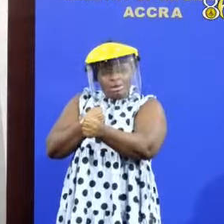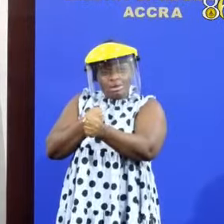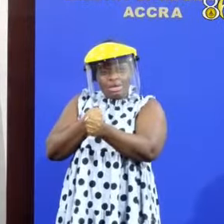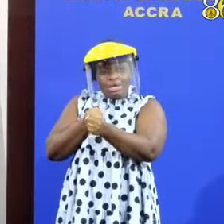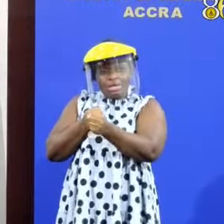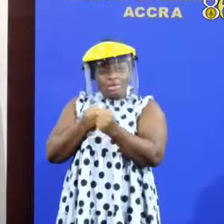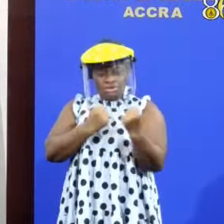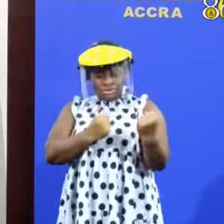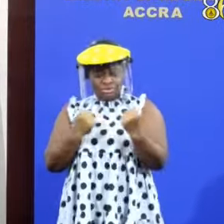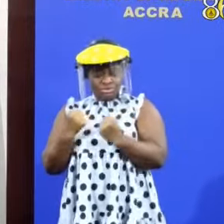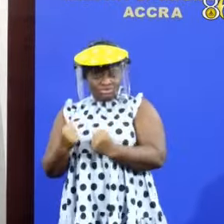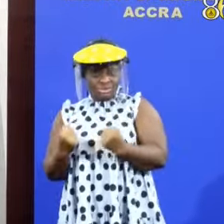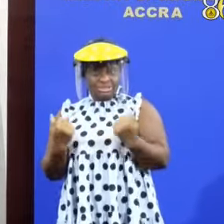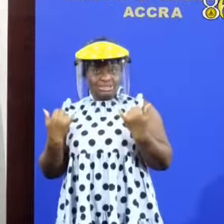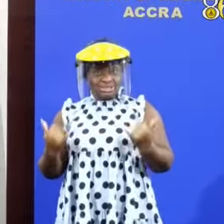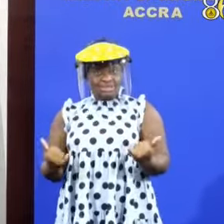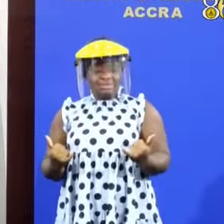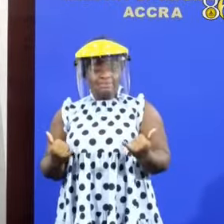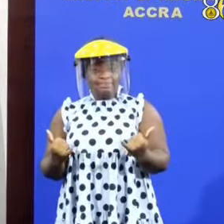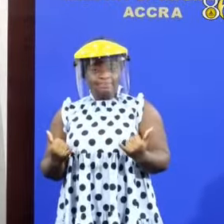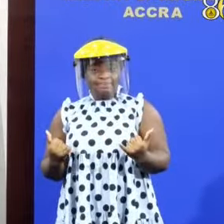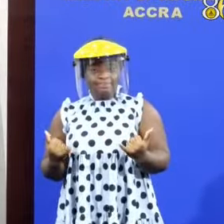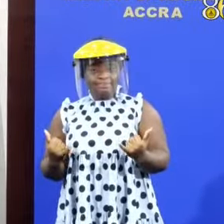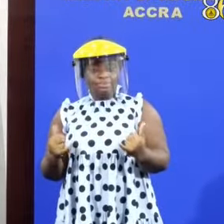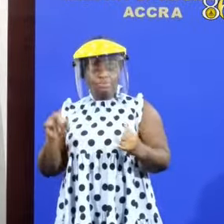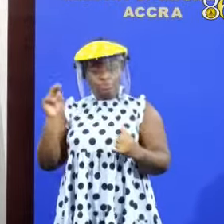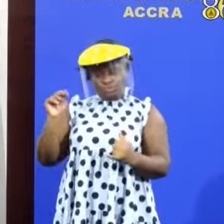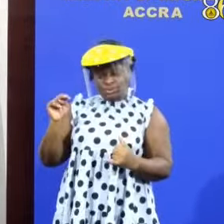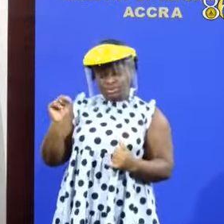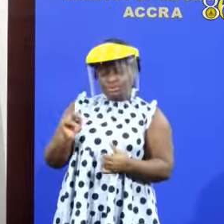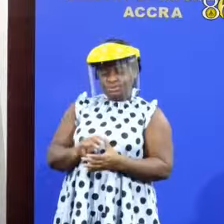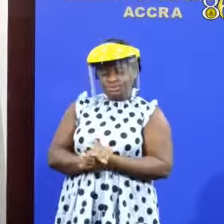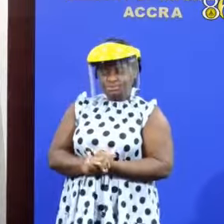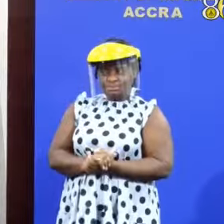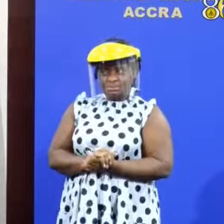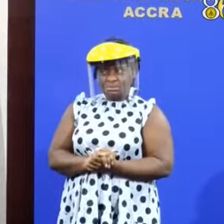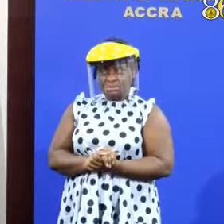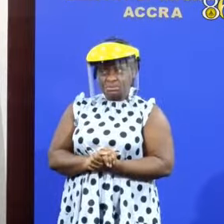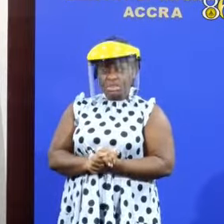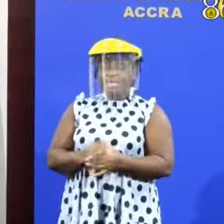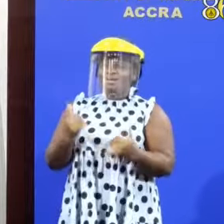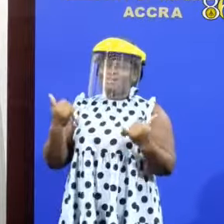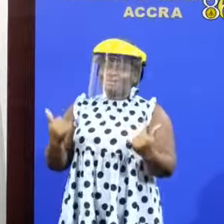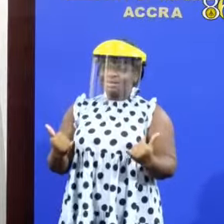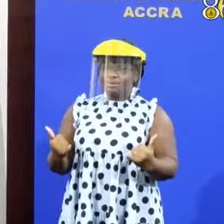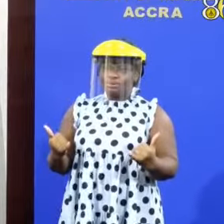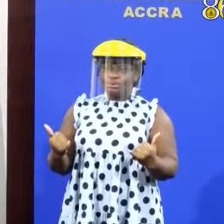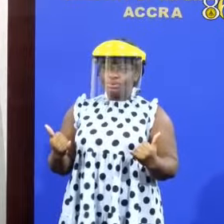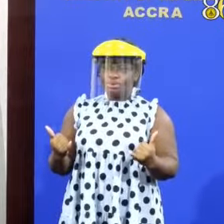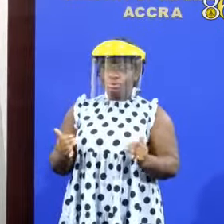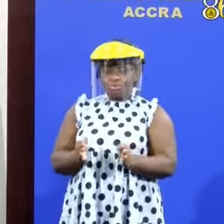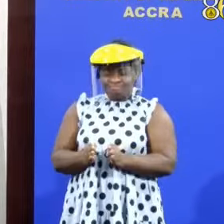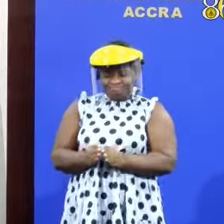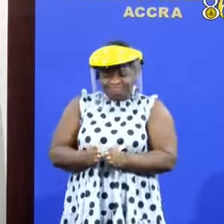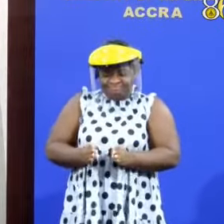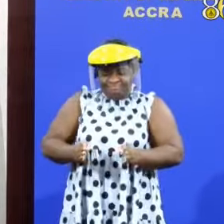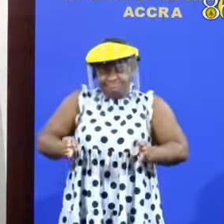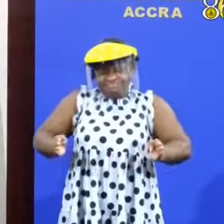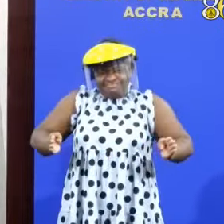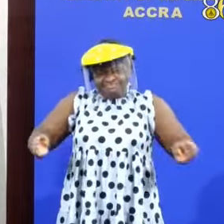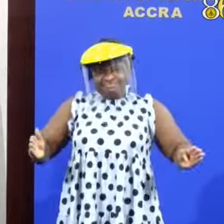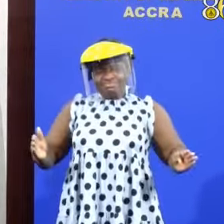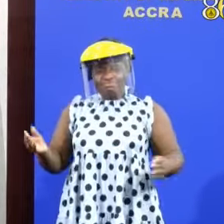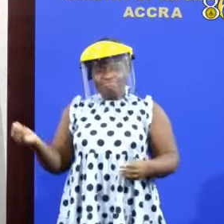this trend is currently needed. We are currently expanded our ability to